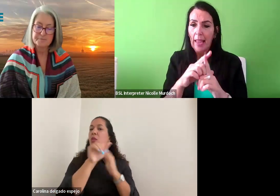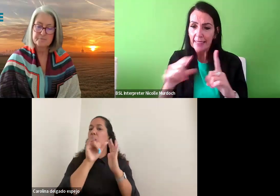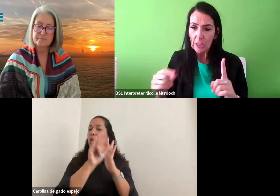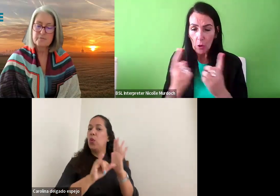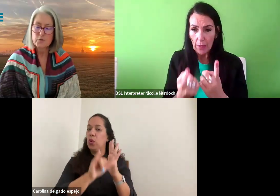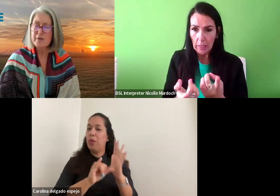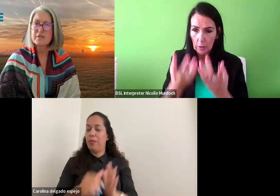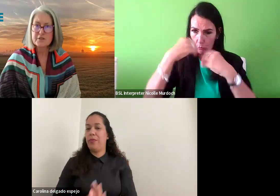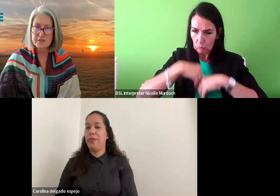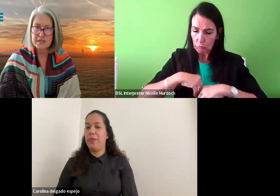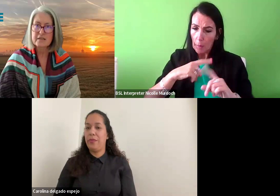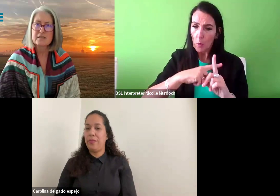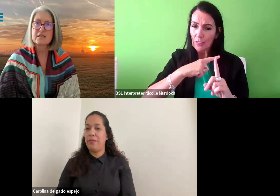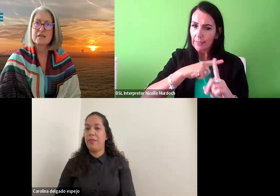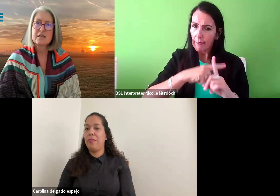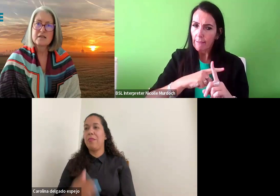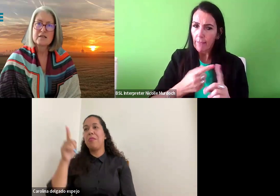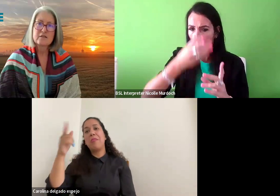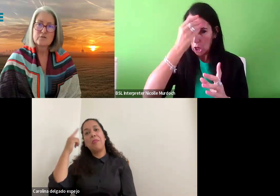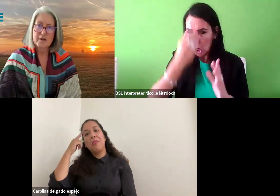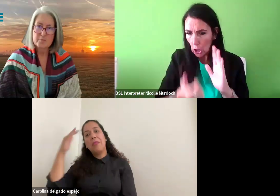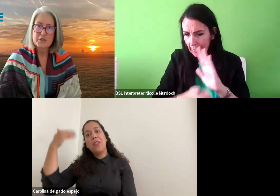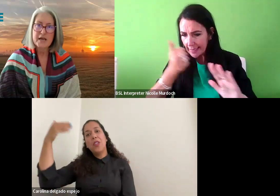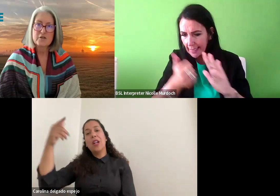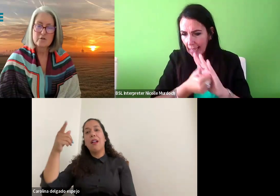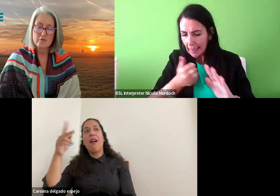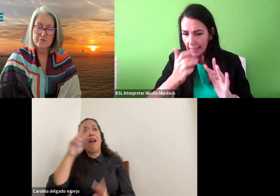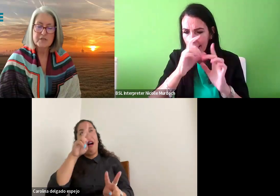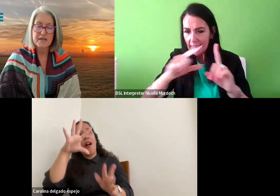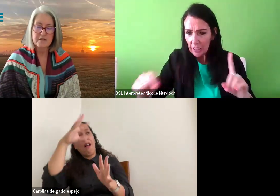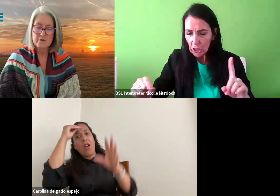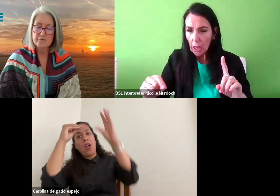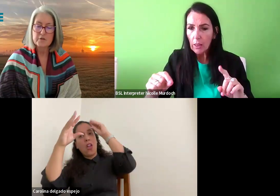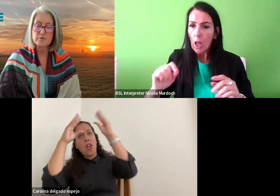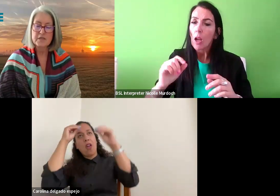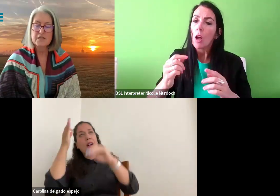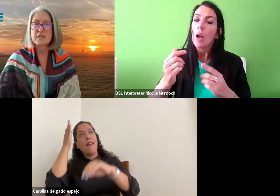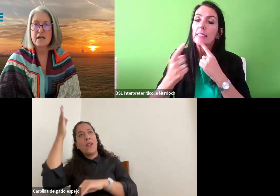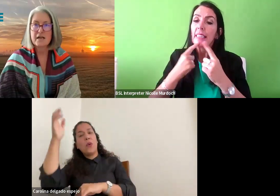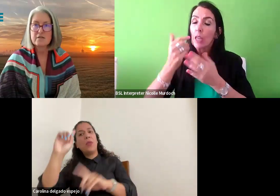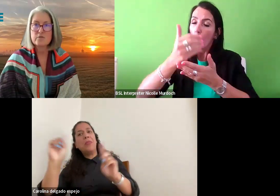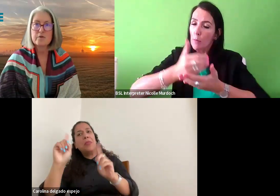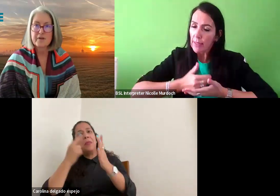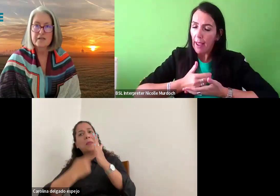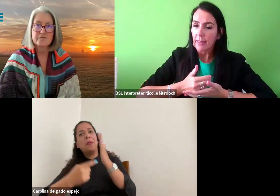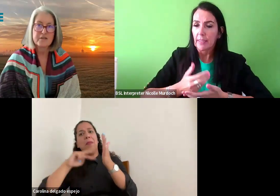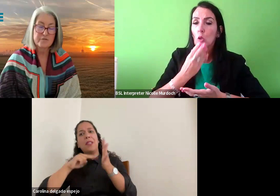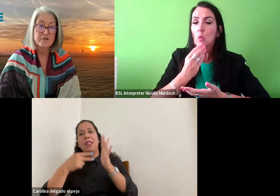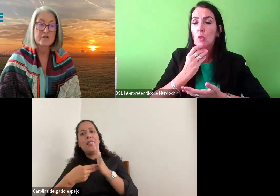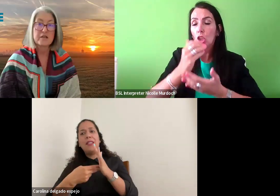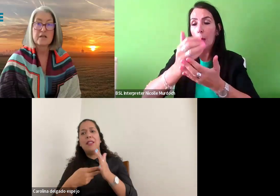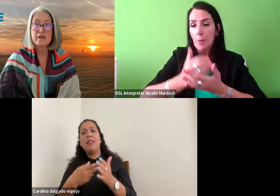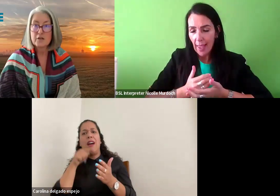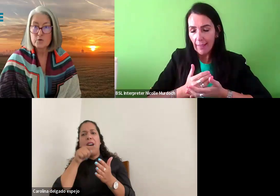innovation, to have the digital skills, to have the protection of your data and of your users, and to effectively